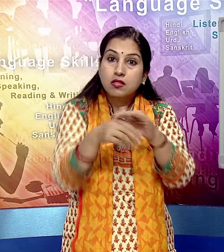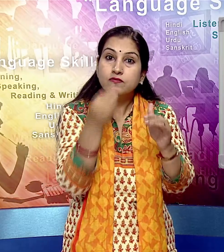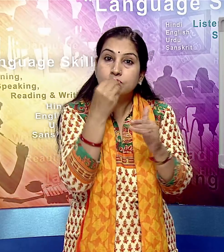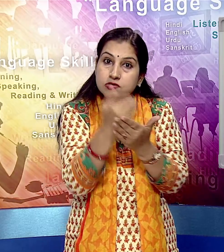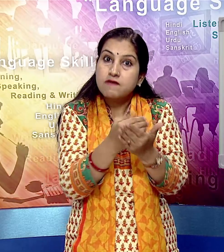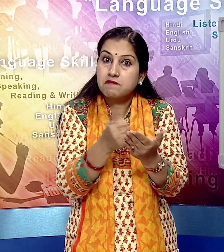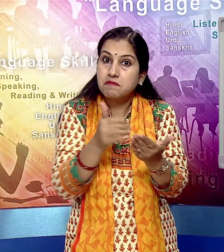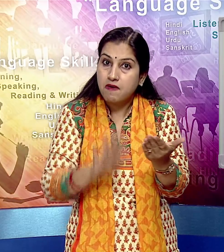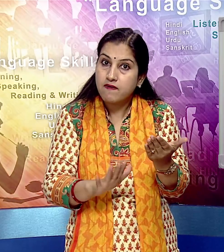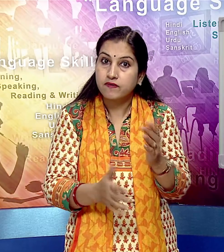the nutrients.